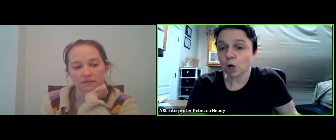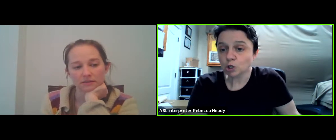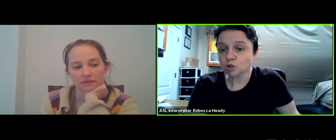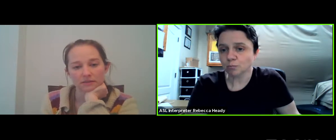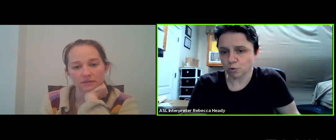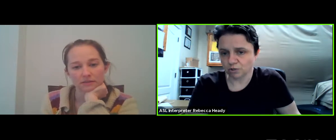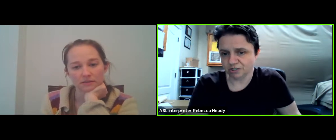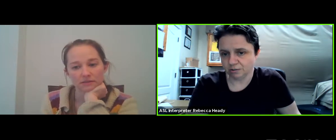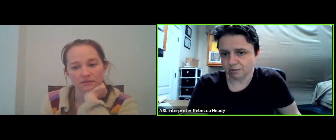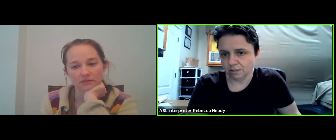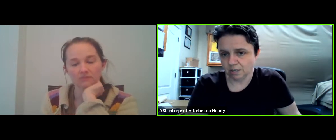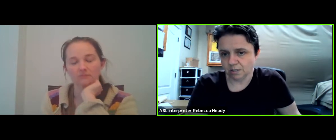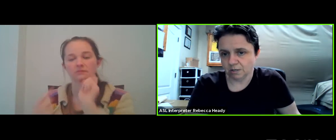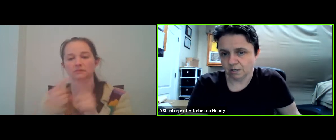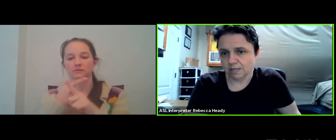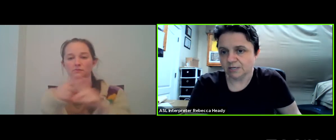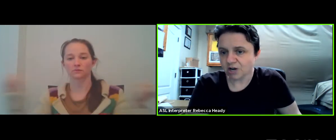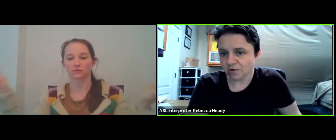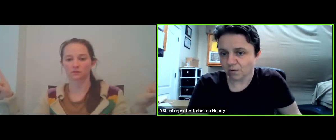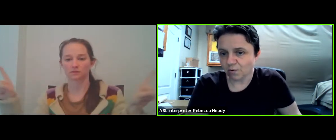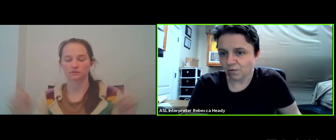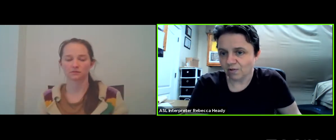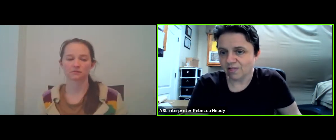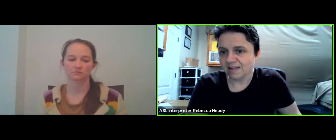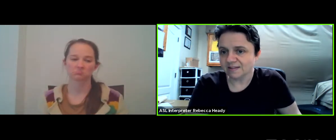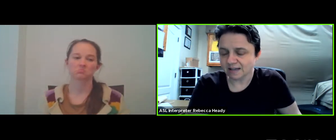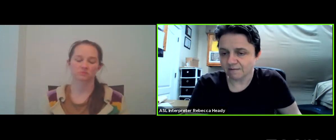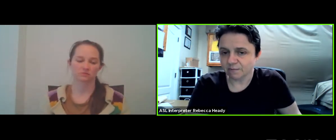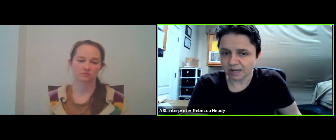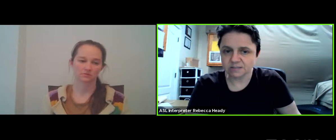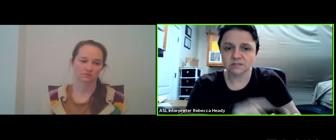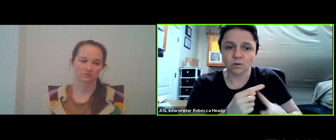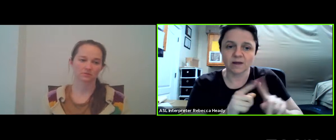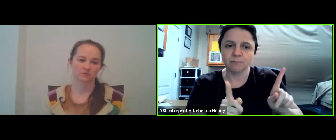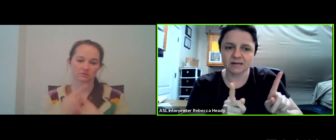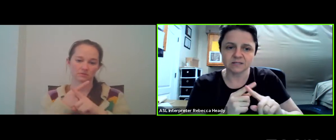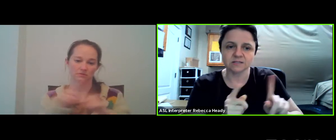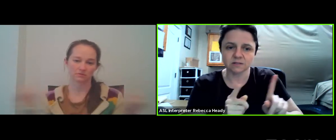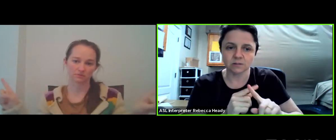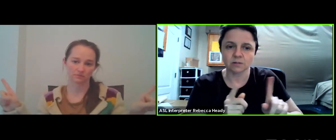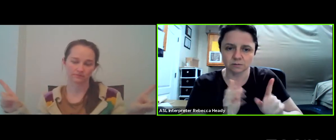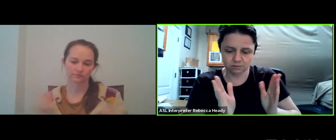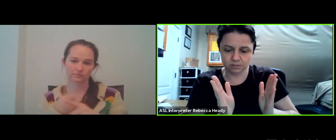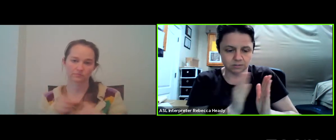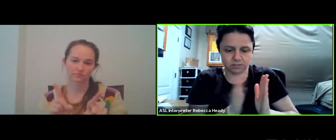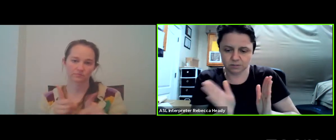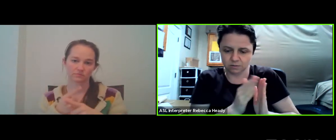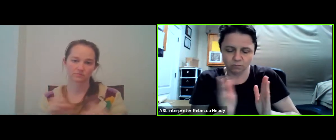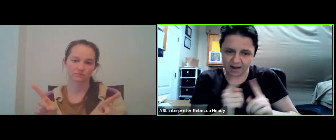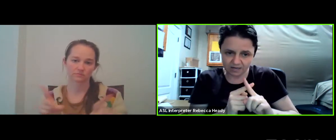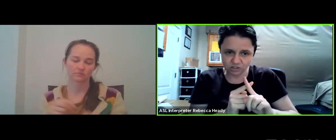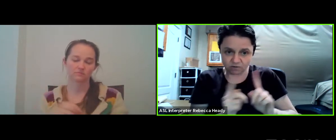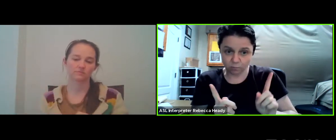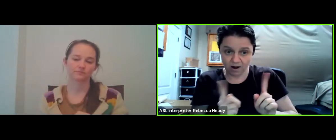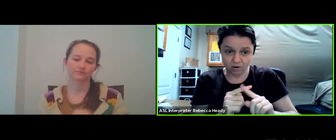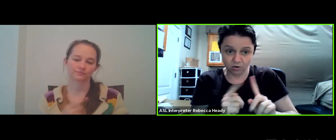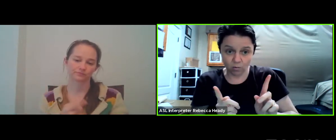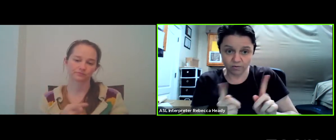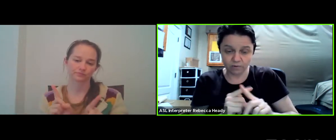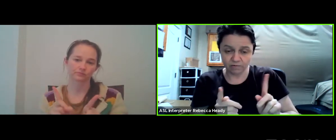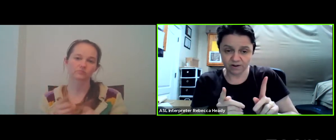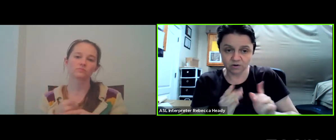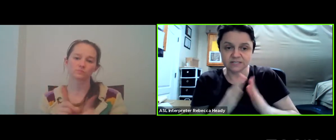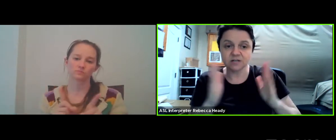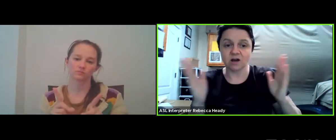different uses a larger motion in general than the sign for but. So like but is the range of where